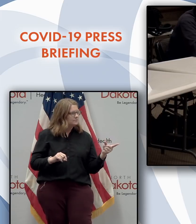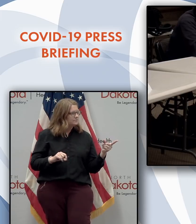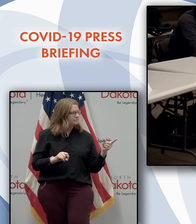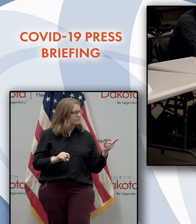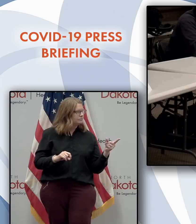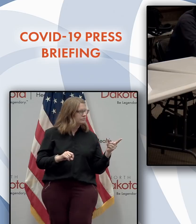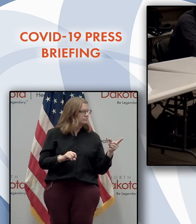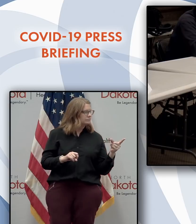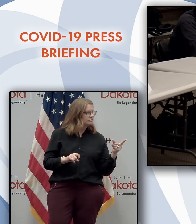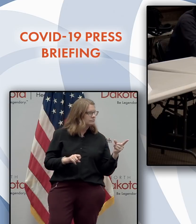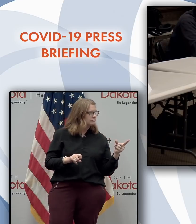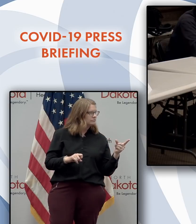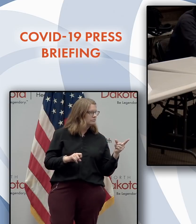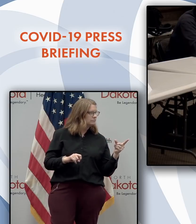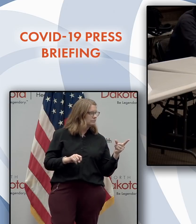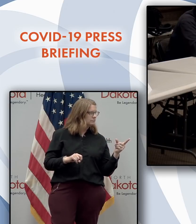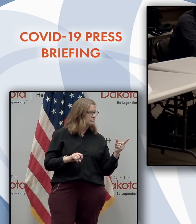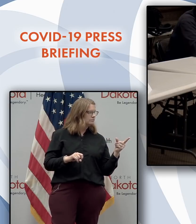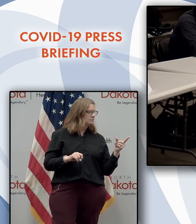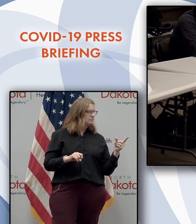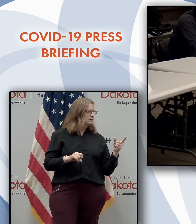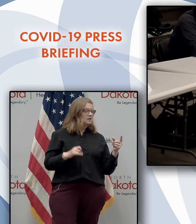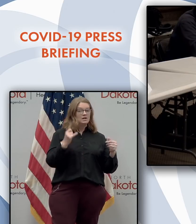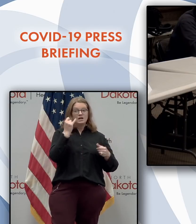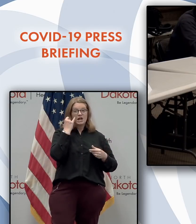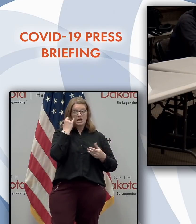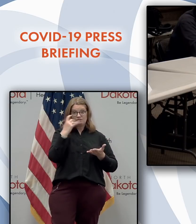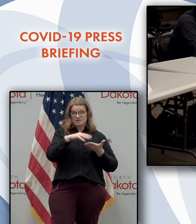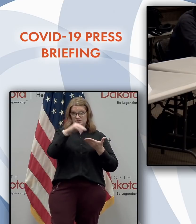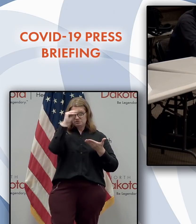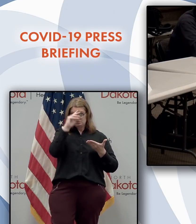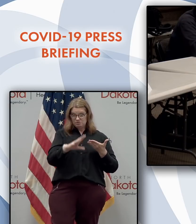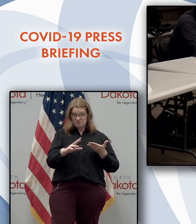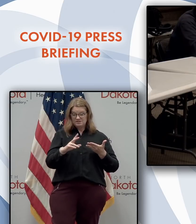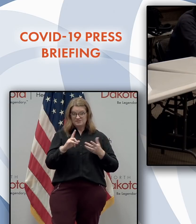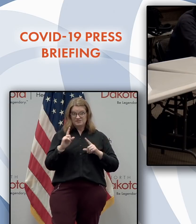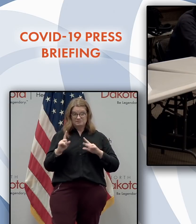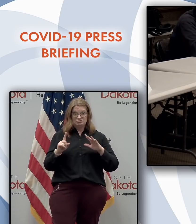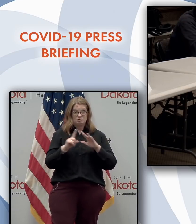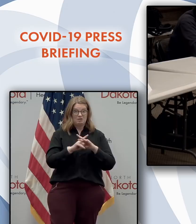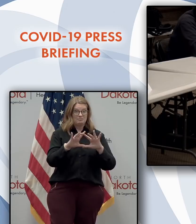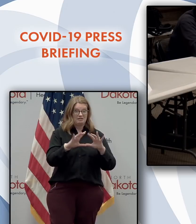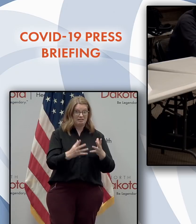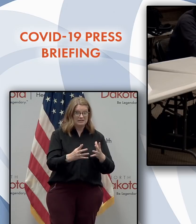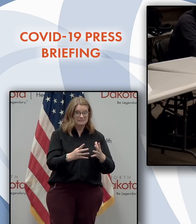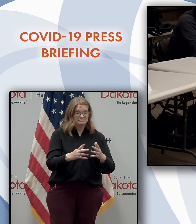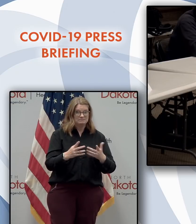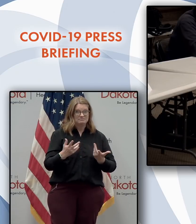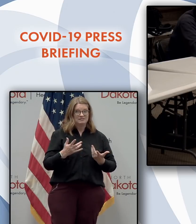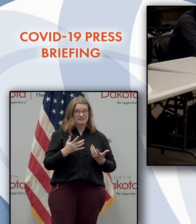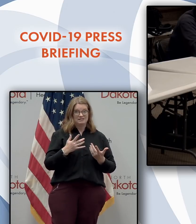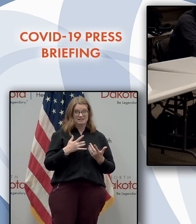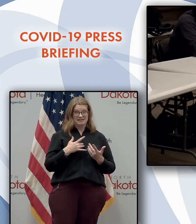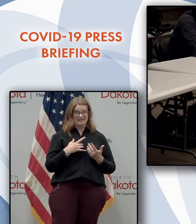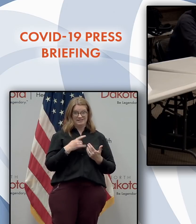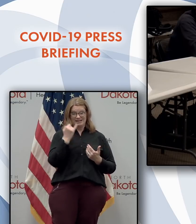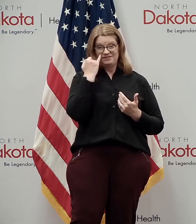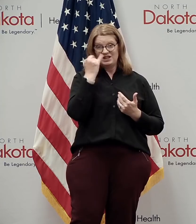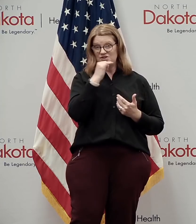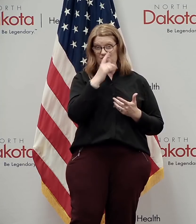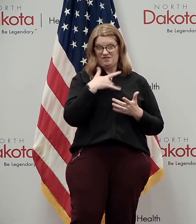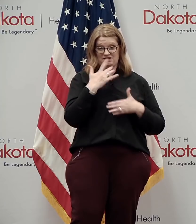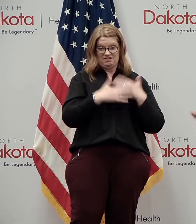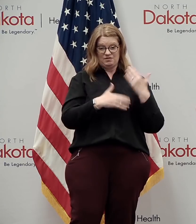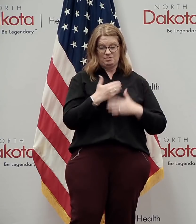an opt-out for students who don't necessarily feel comfortable coming to class in person. Will they be able to take classes online? That's why